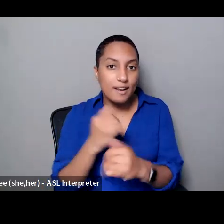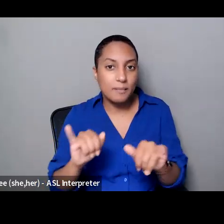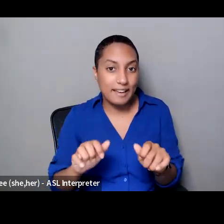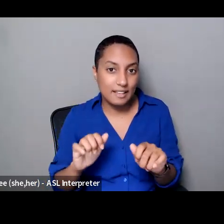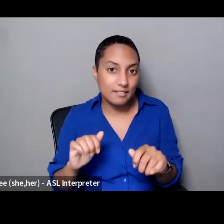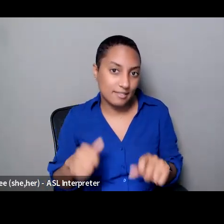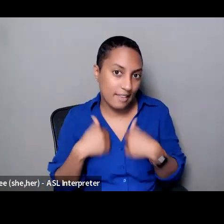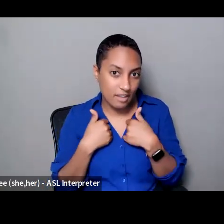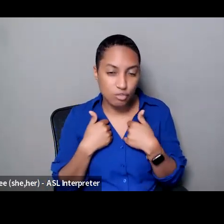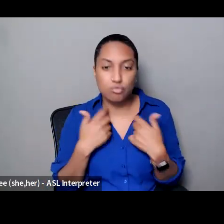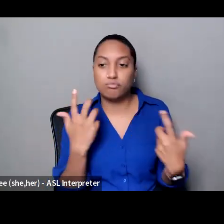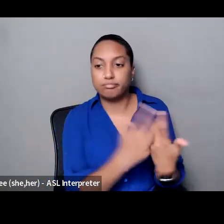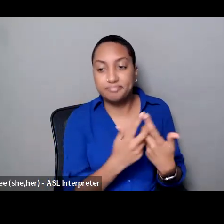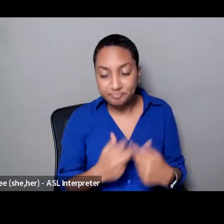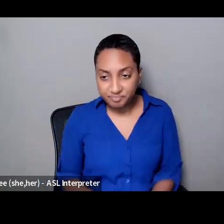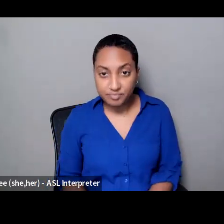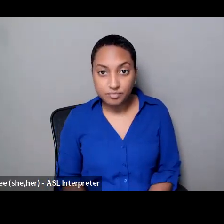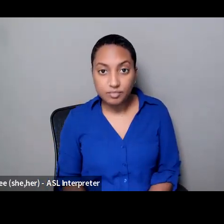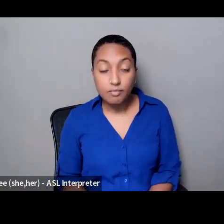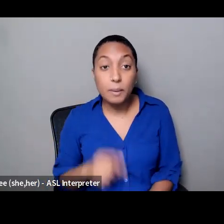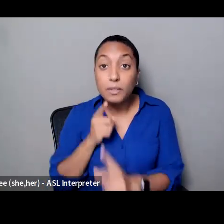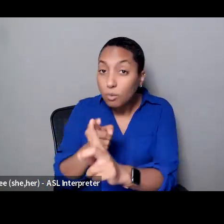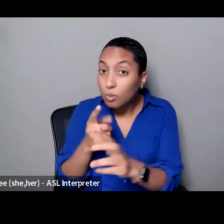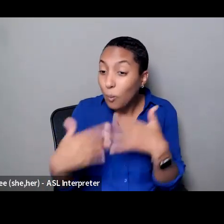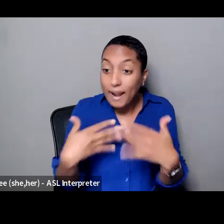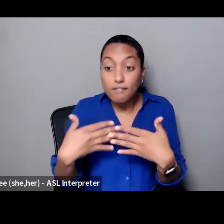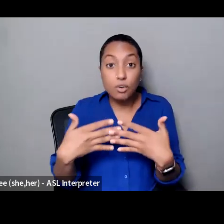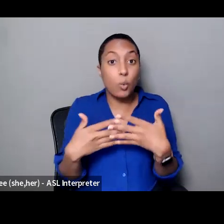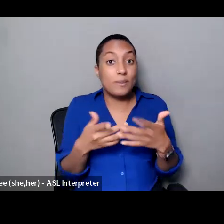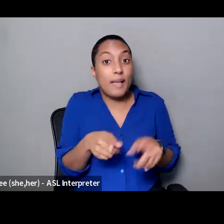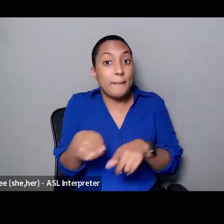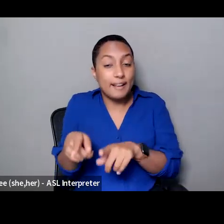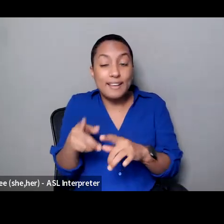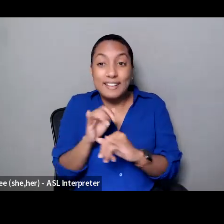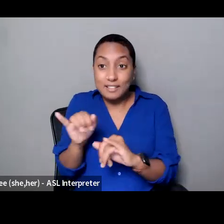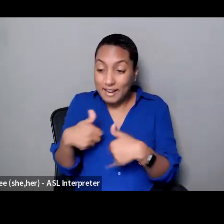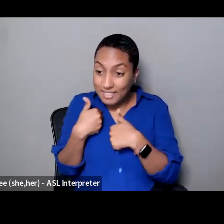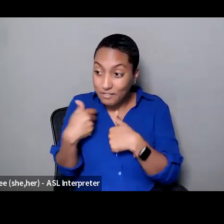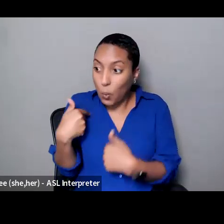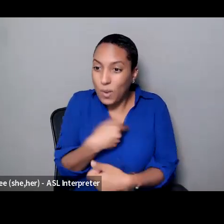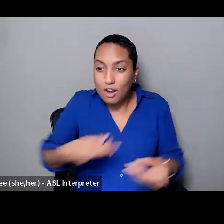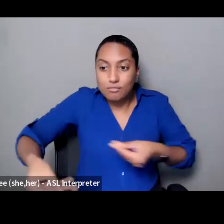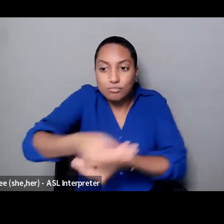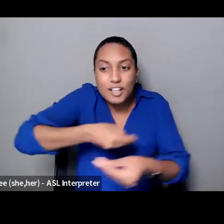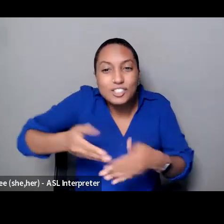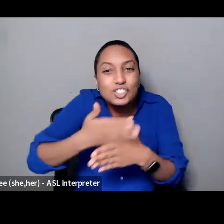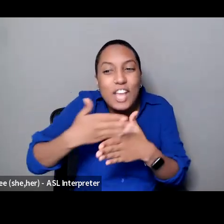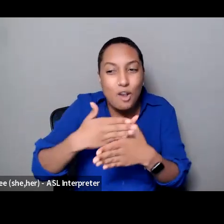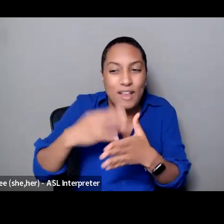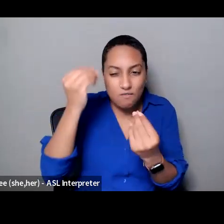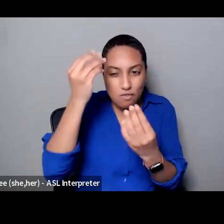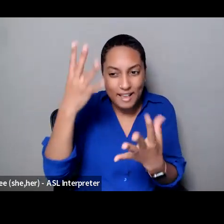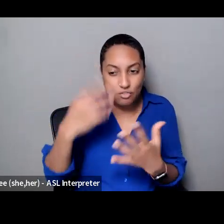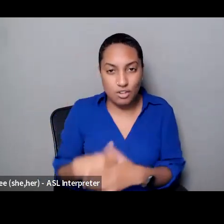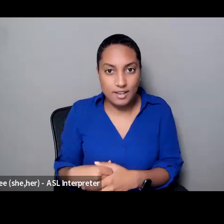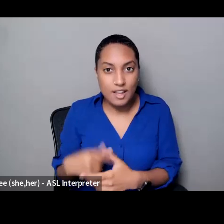that whatever was going on in independent living, that we were sharing that with each other, that somehow we were communicating